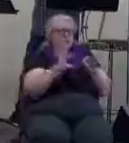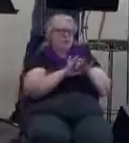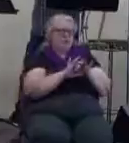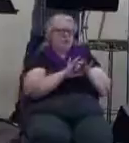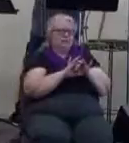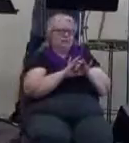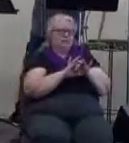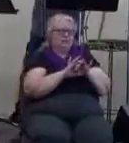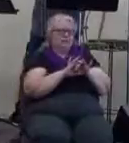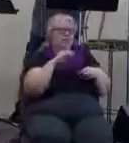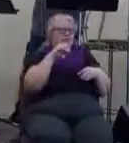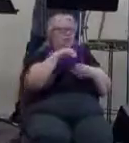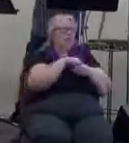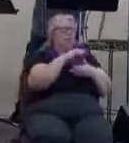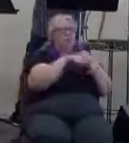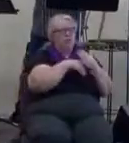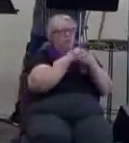the world.